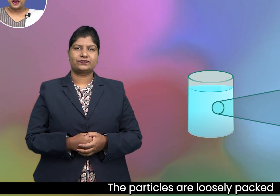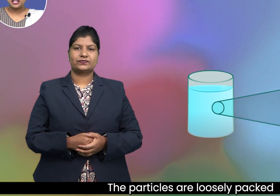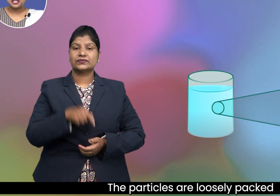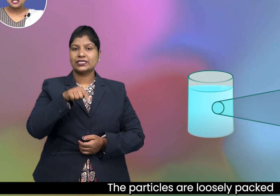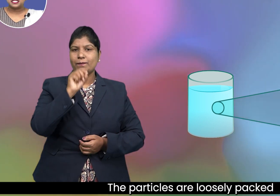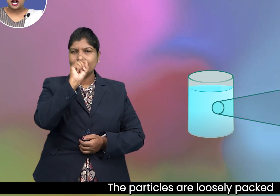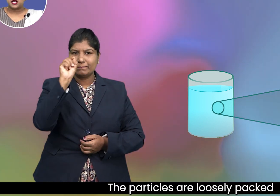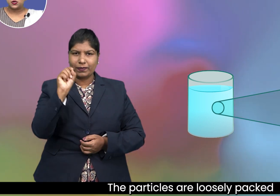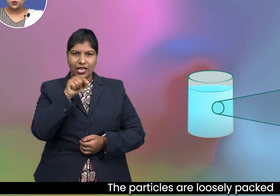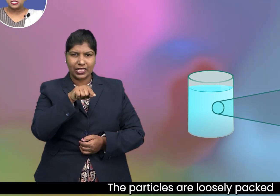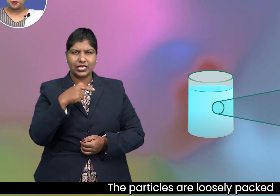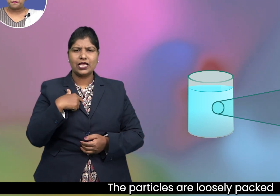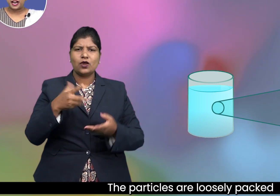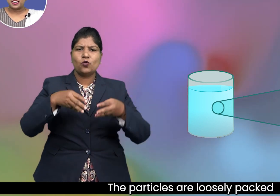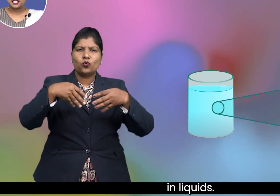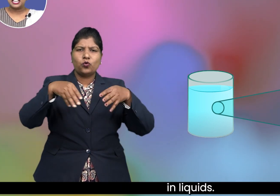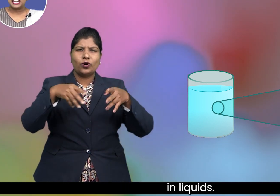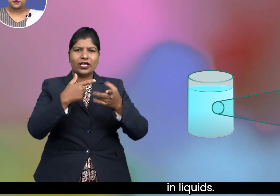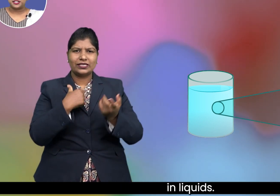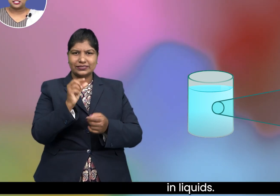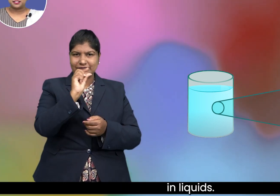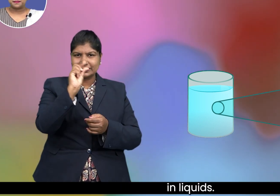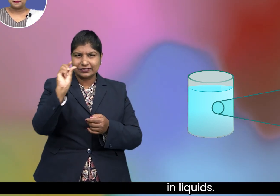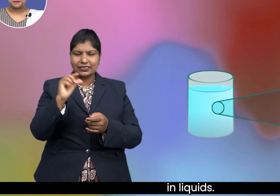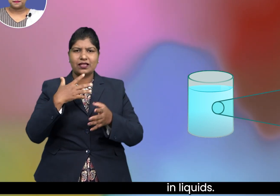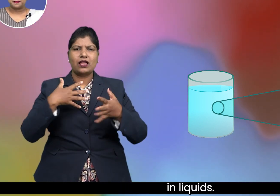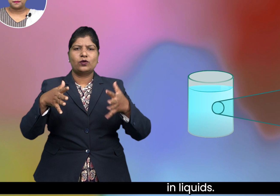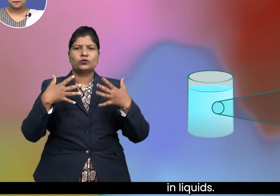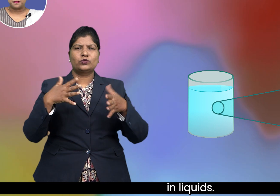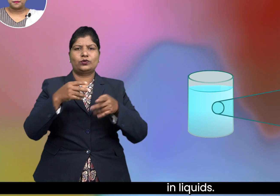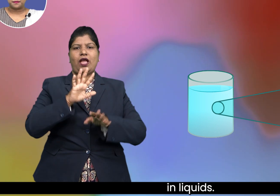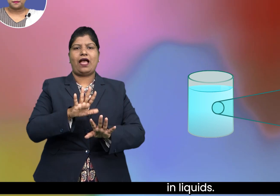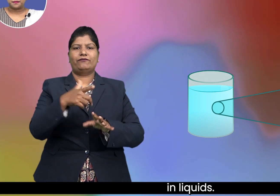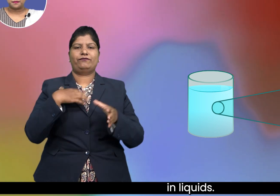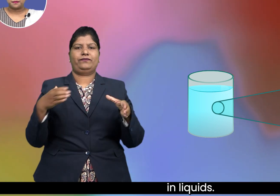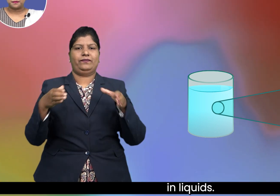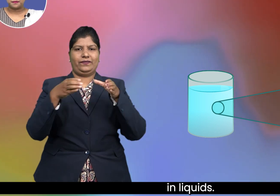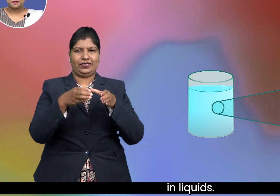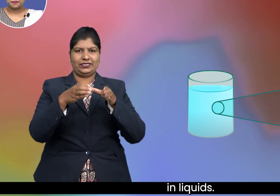The particles are loosely packed in liquids.